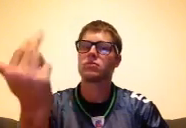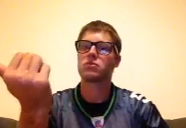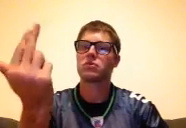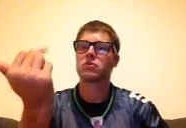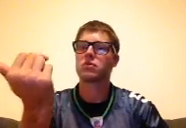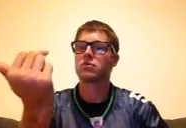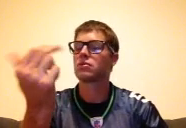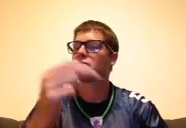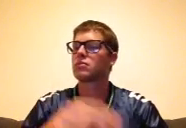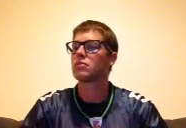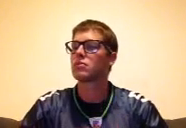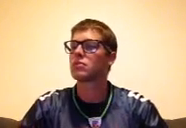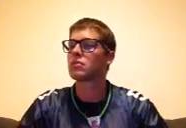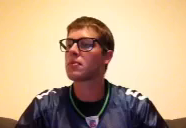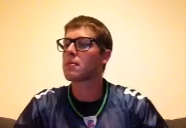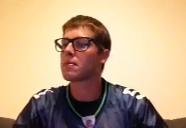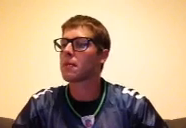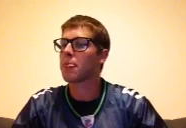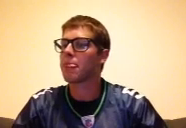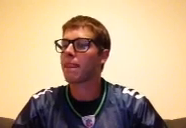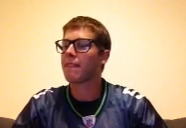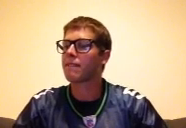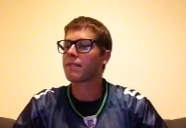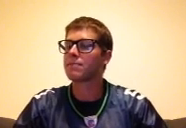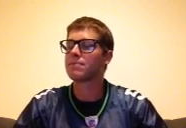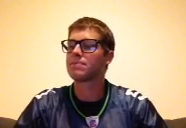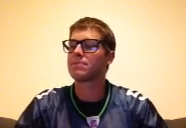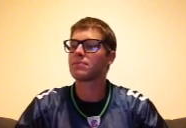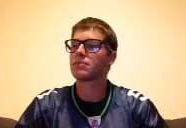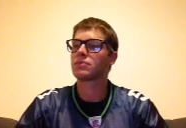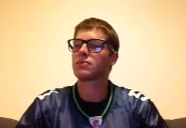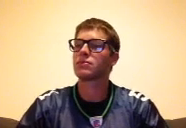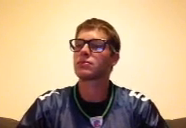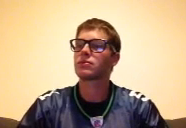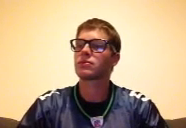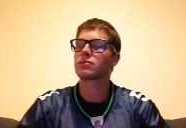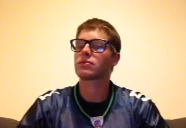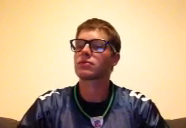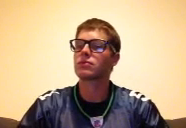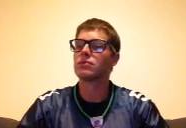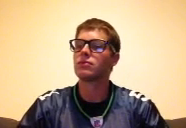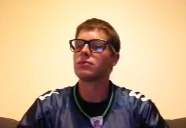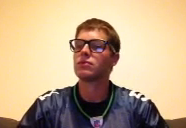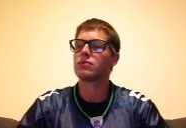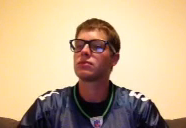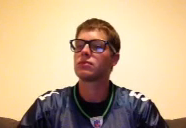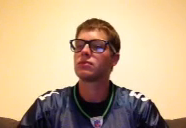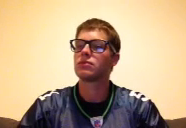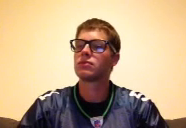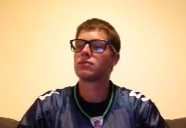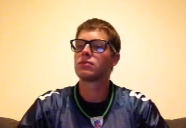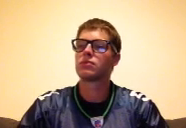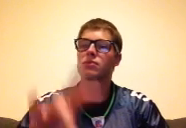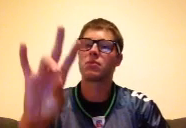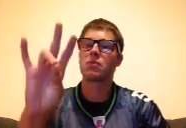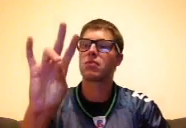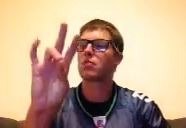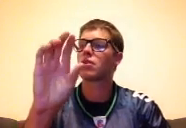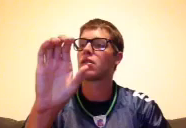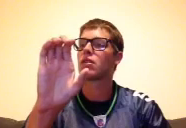bad third week, the conversations were continuing. I don't know if the NFL is going to at least change their policy and not go for the current pension plan that they